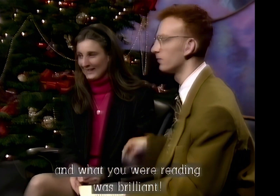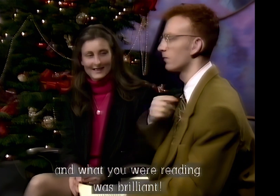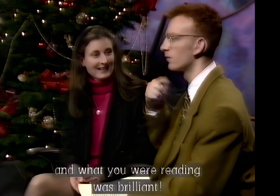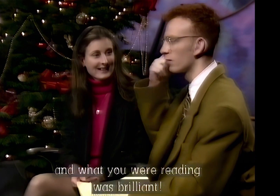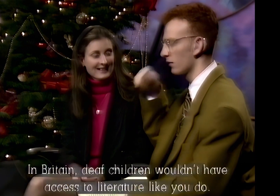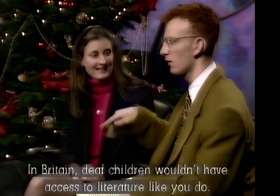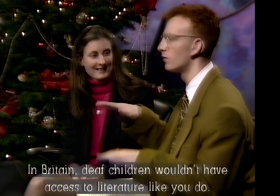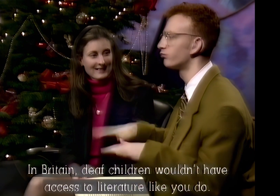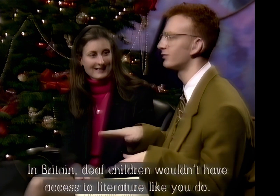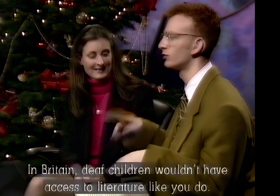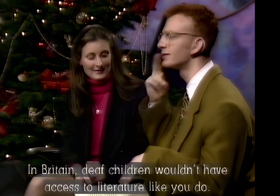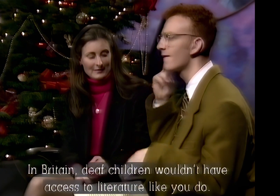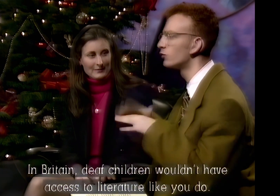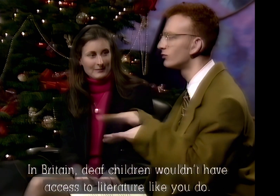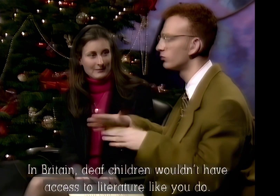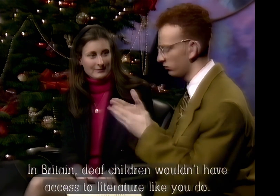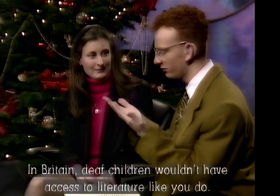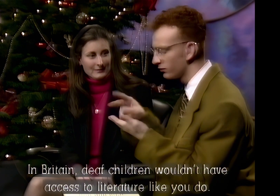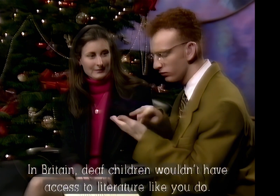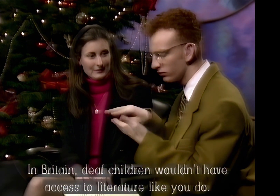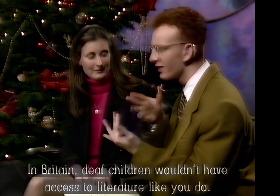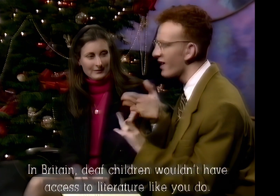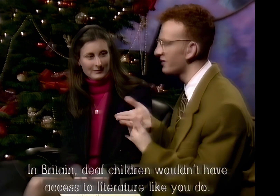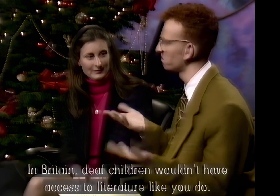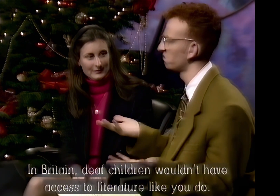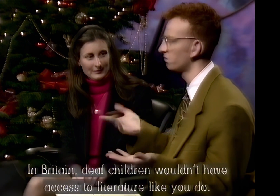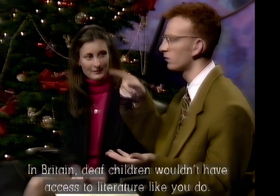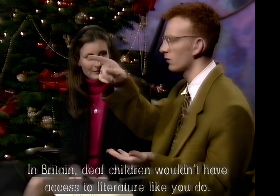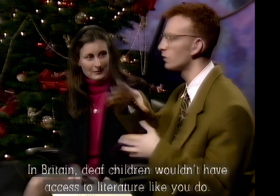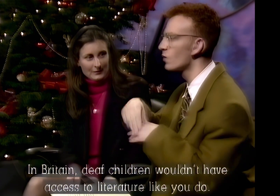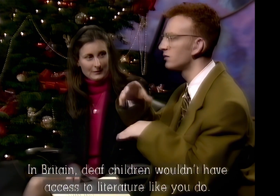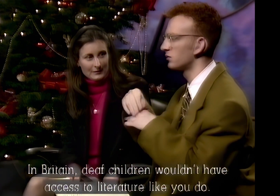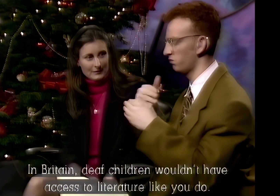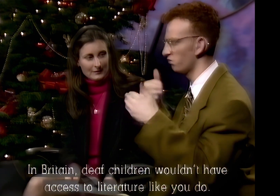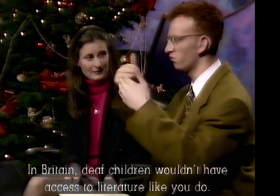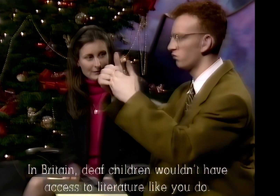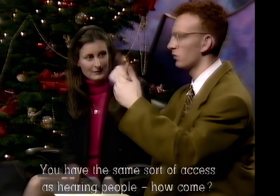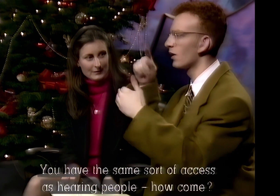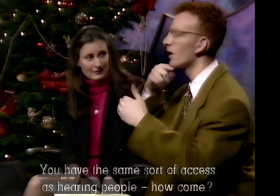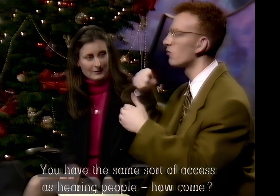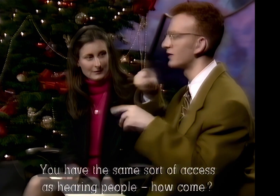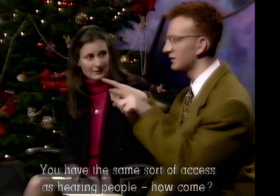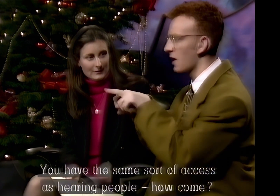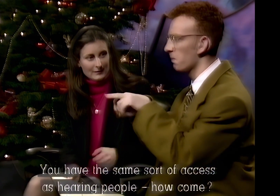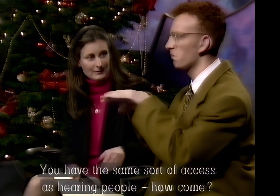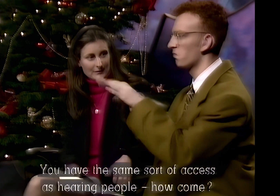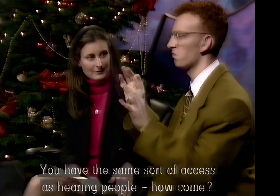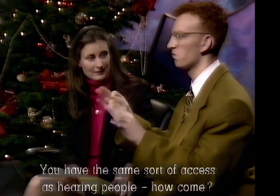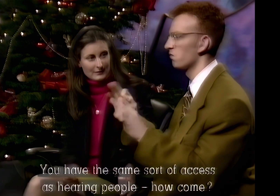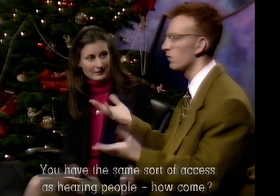brilliant. Now, here in Britain, deaf children, I think, wouldn't have access to literature like you do. And you have the